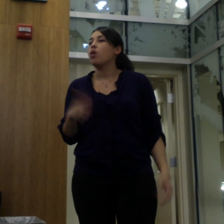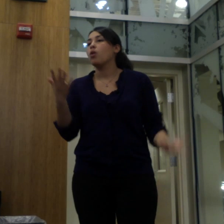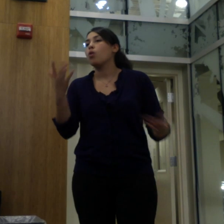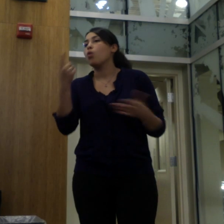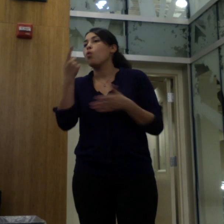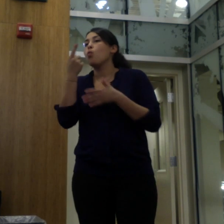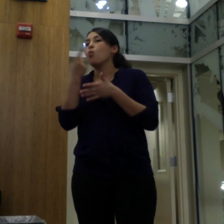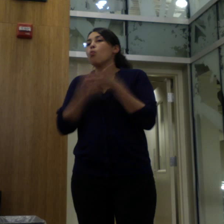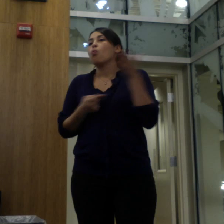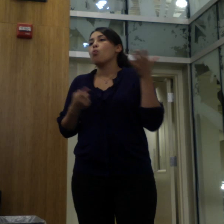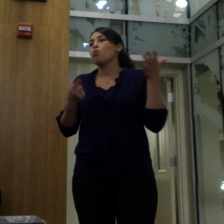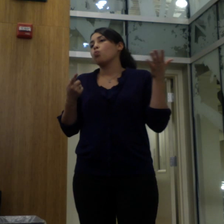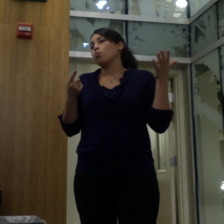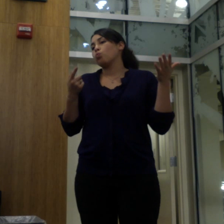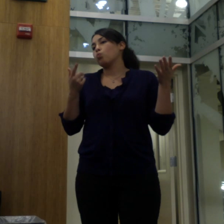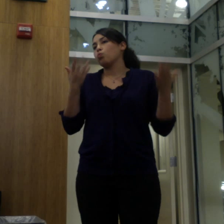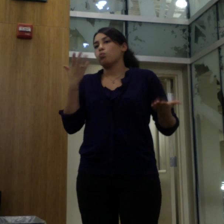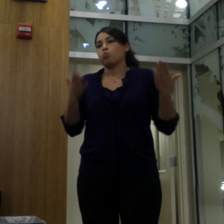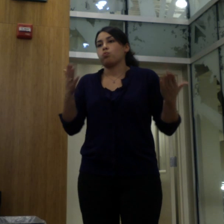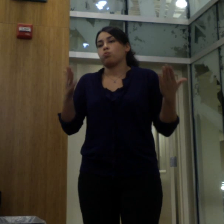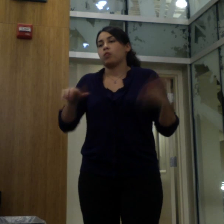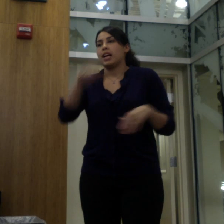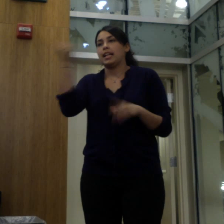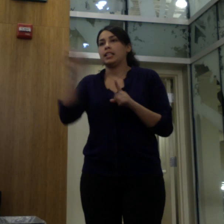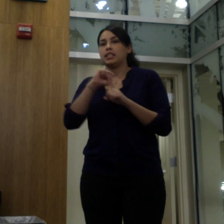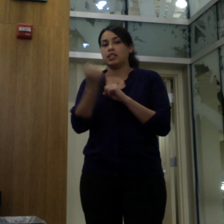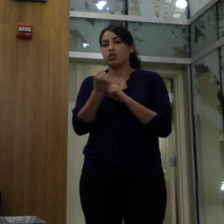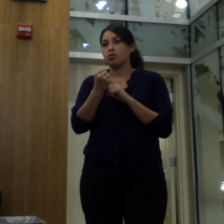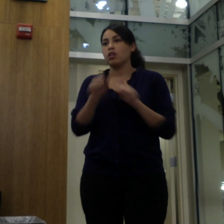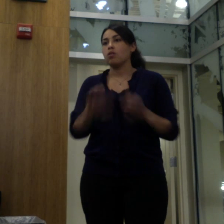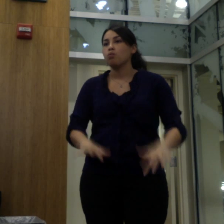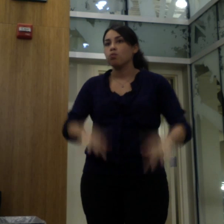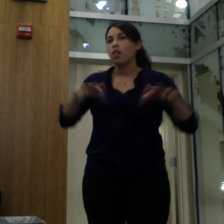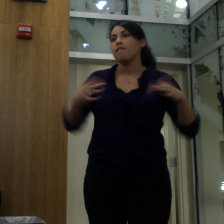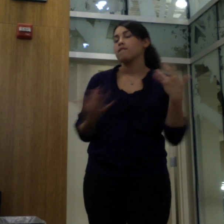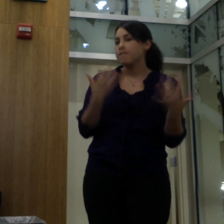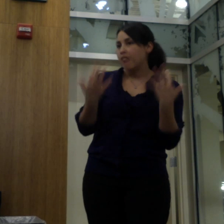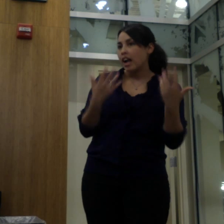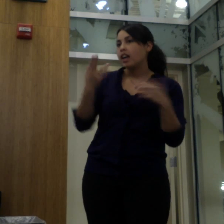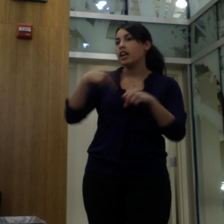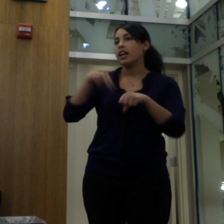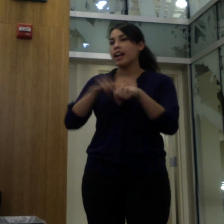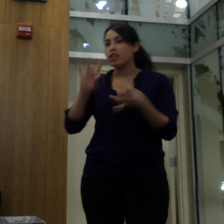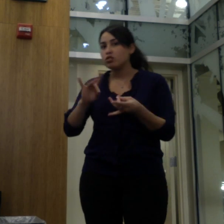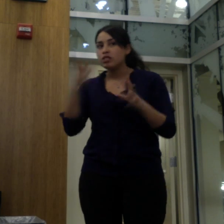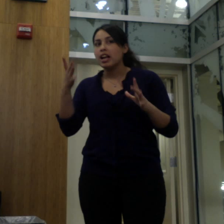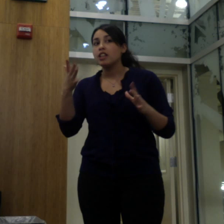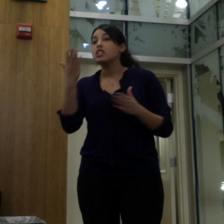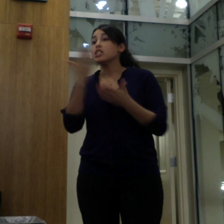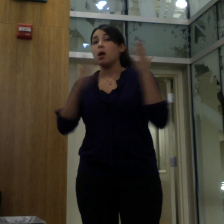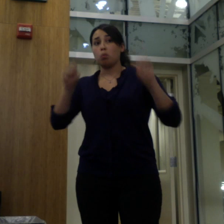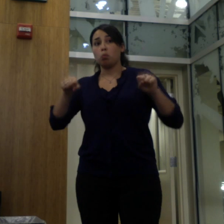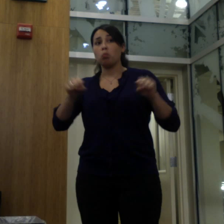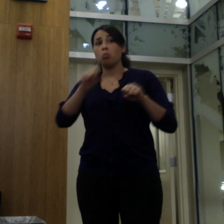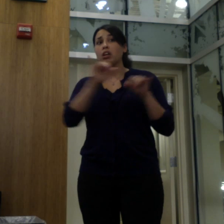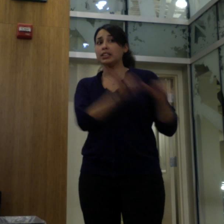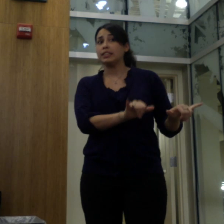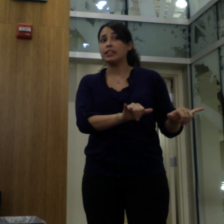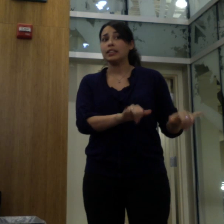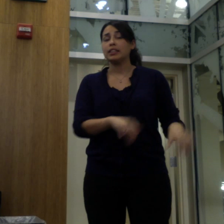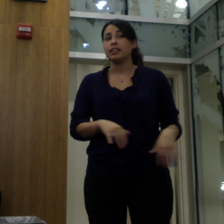What may be another situation? A flood or a fire, a natural disaster, there certainly could be some that you stay in place.